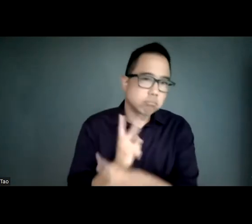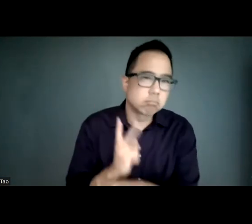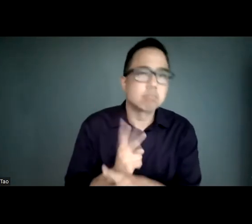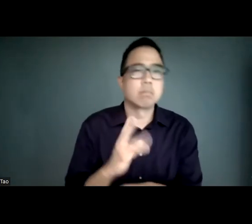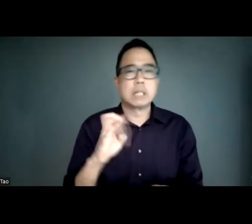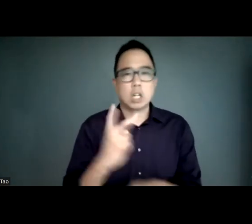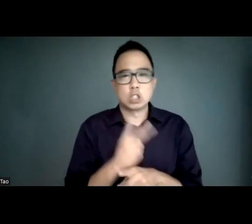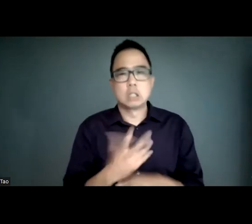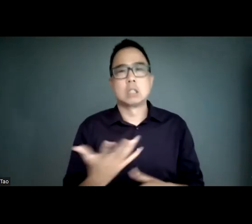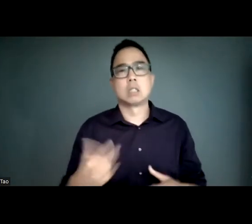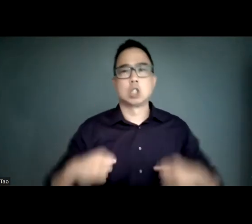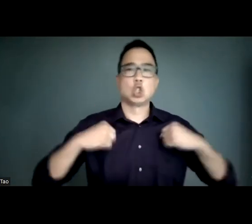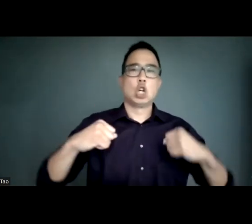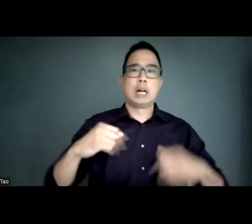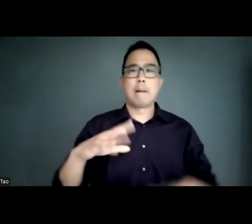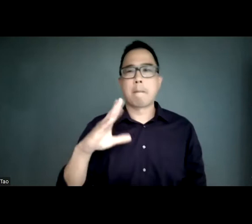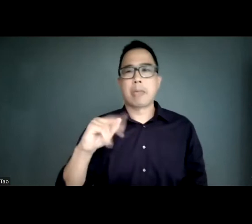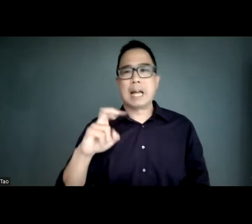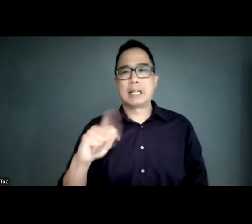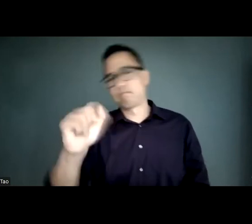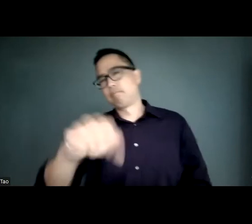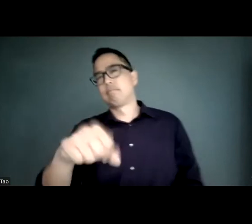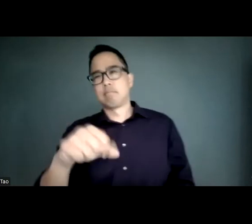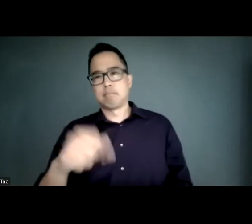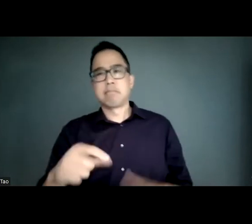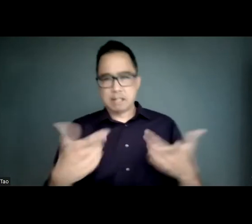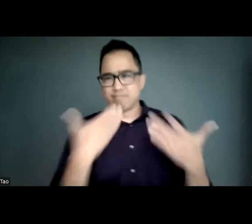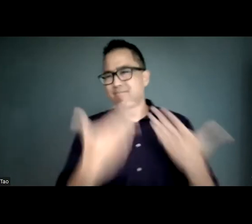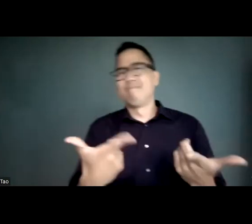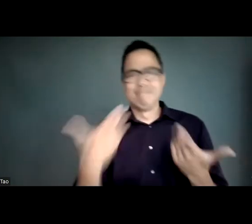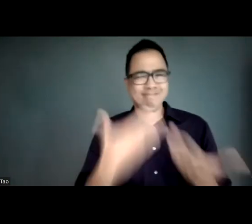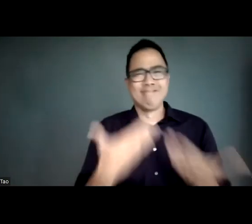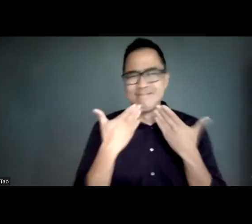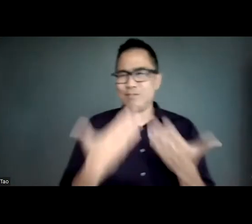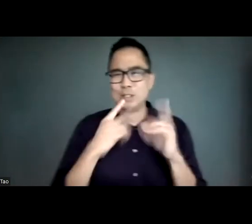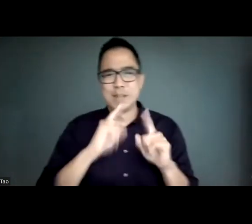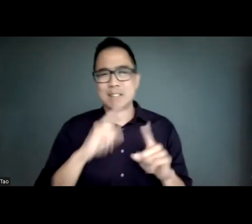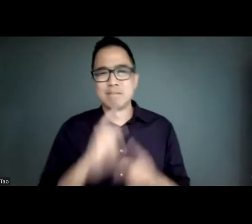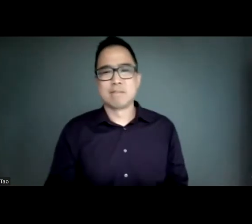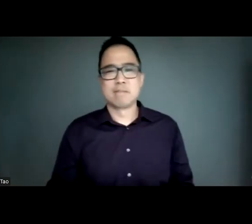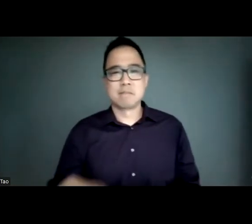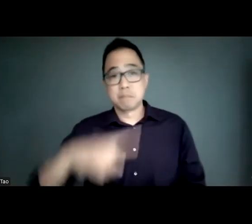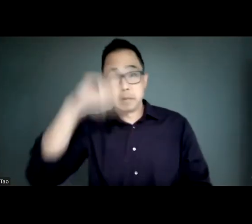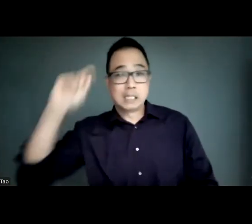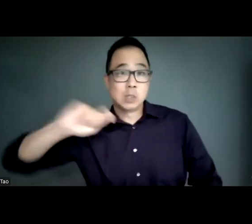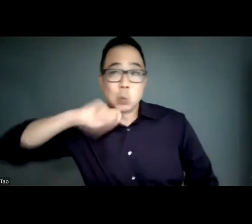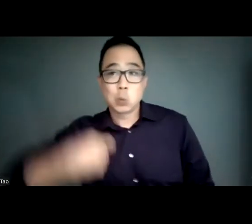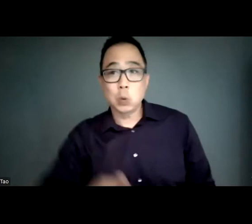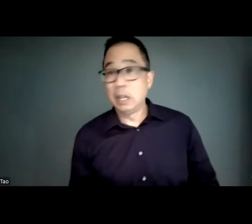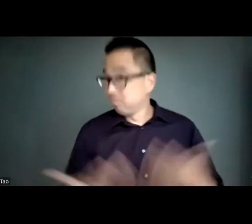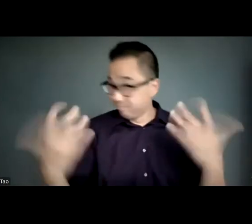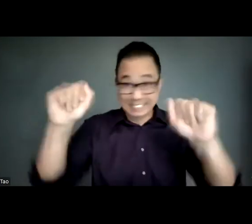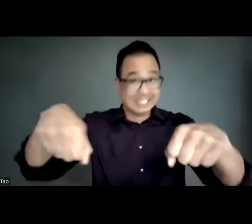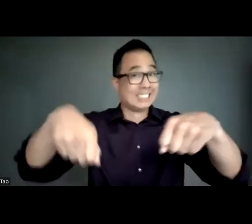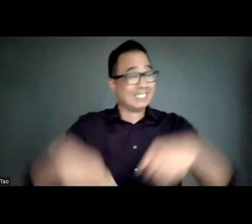To express the spread, to protect the spread, pre-existing conditions, being cautious, security